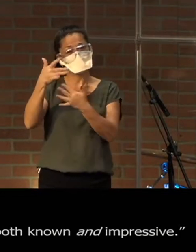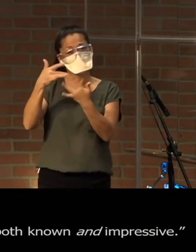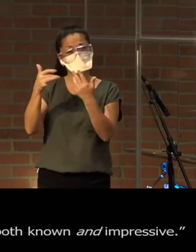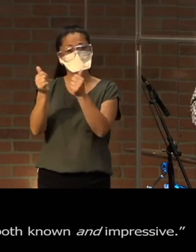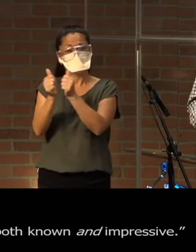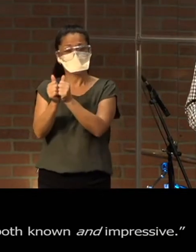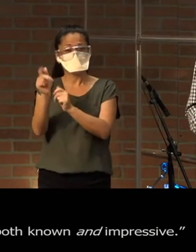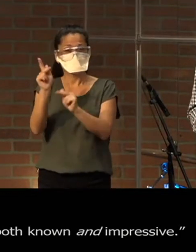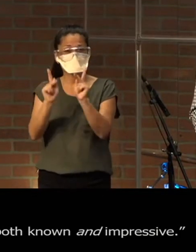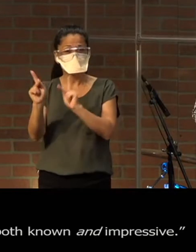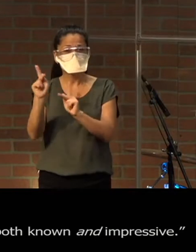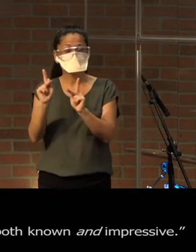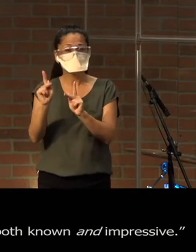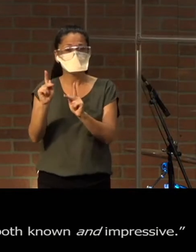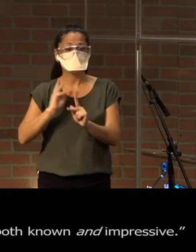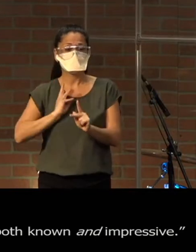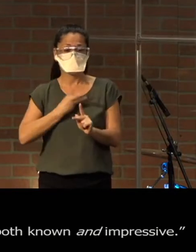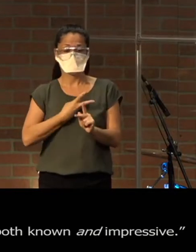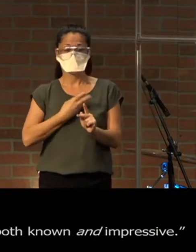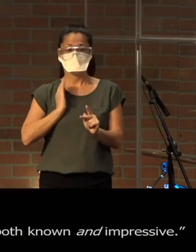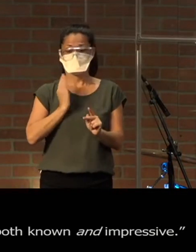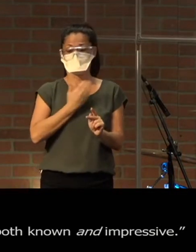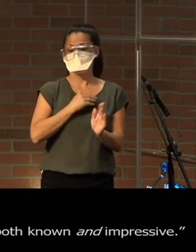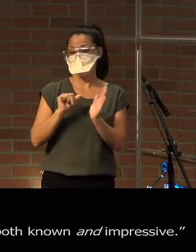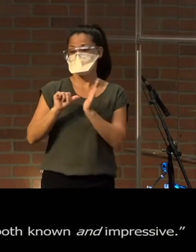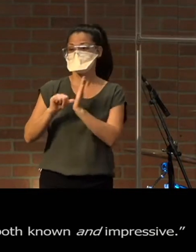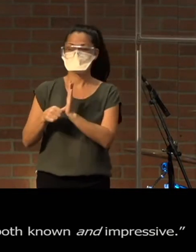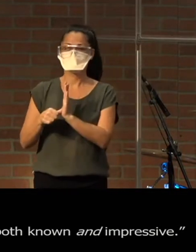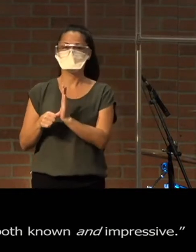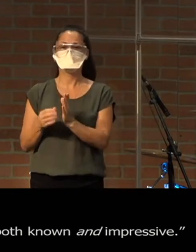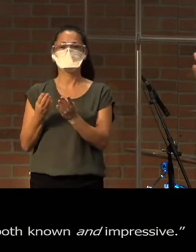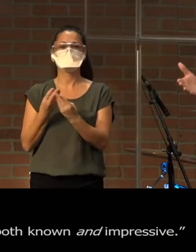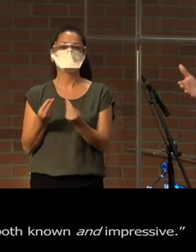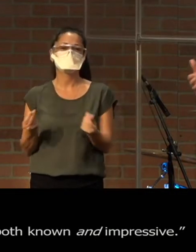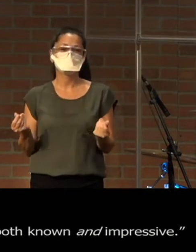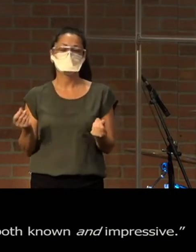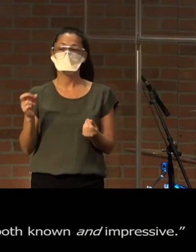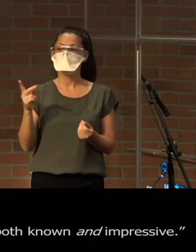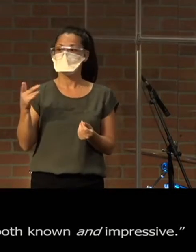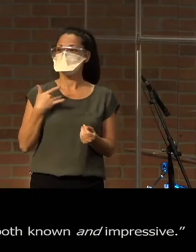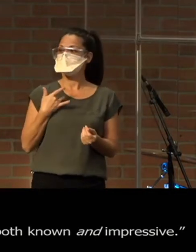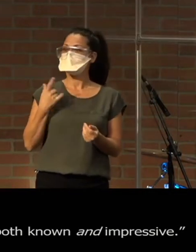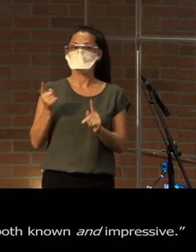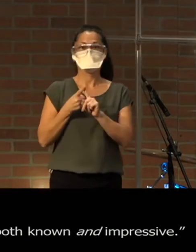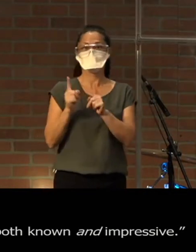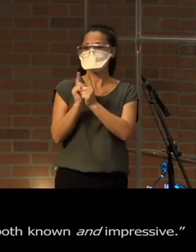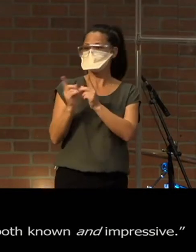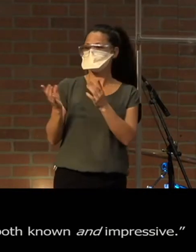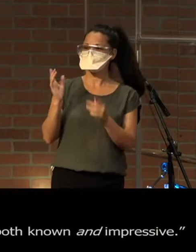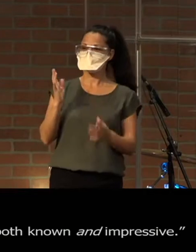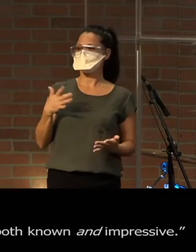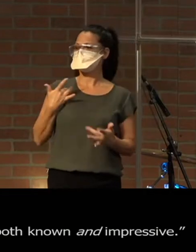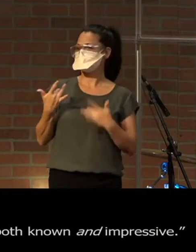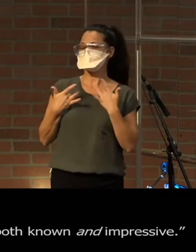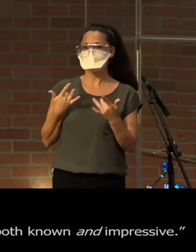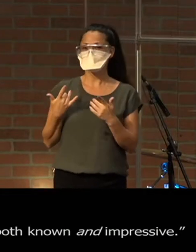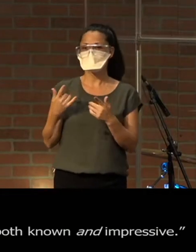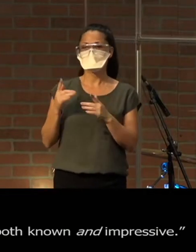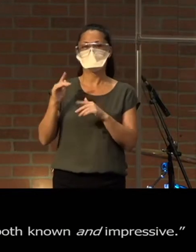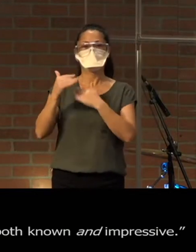people, our impressiveness naturally fades, or their impressiveness naturally fades. But